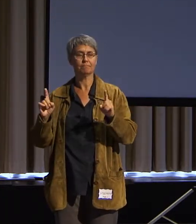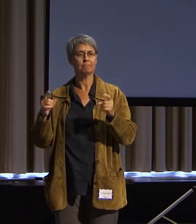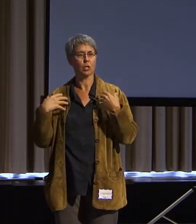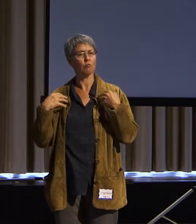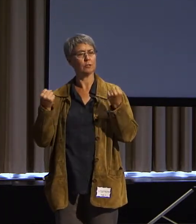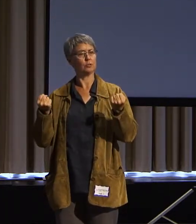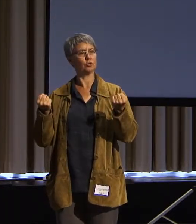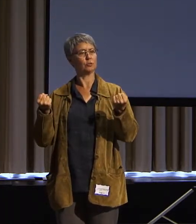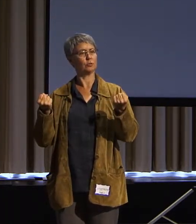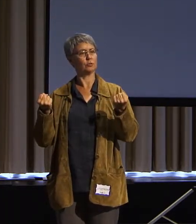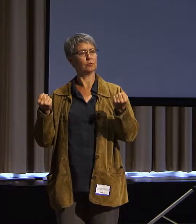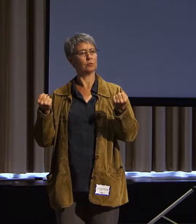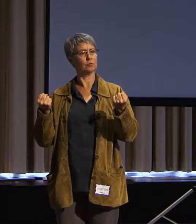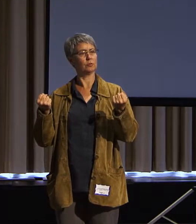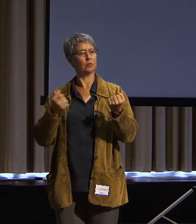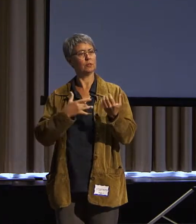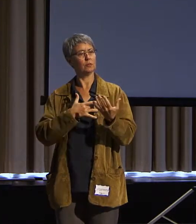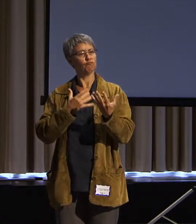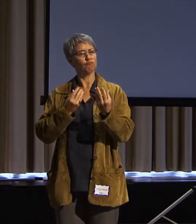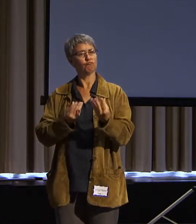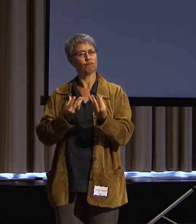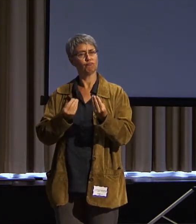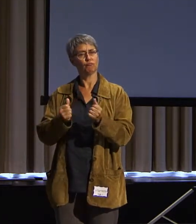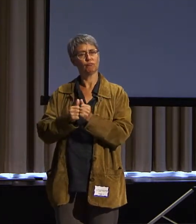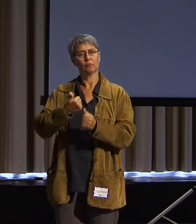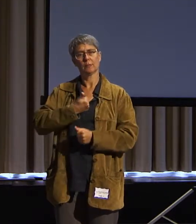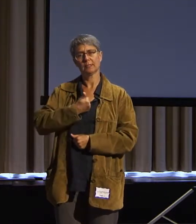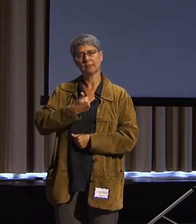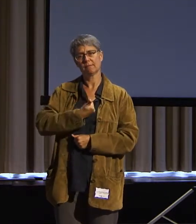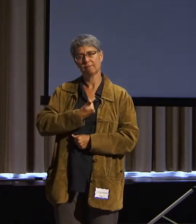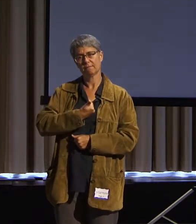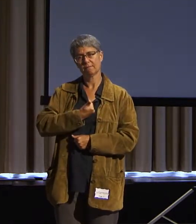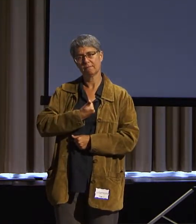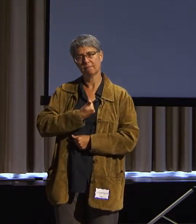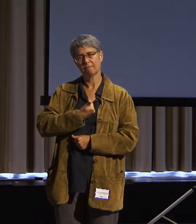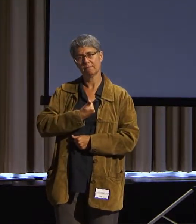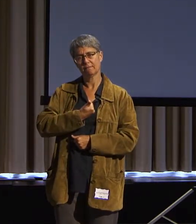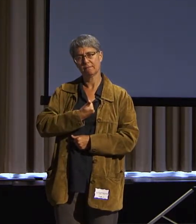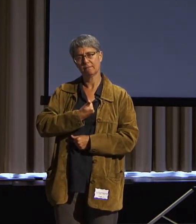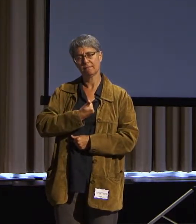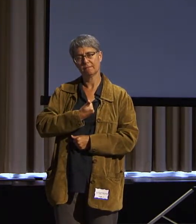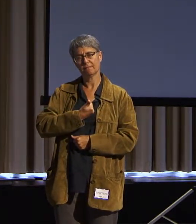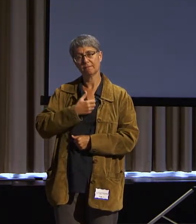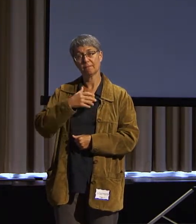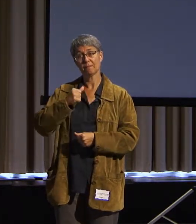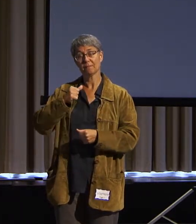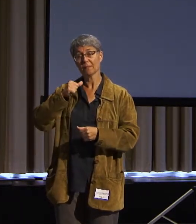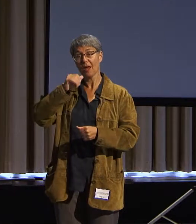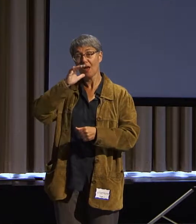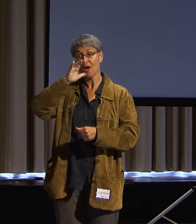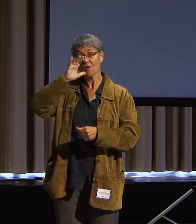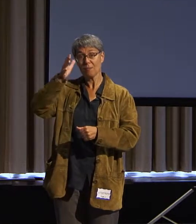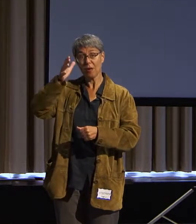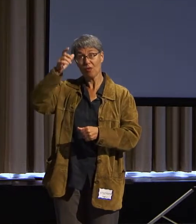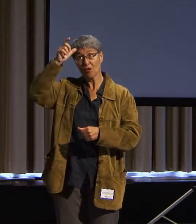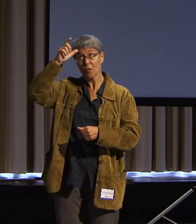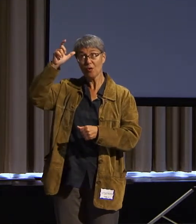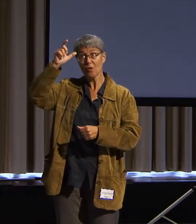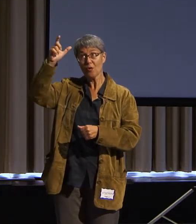be gentle with myself. Grandmother Moon sat veiled in darkness, but she burst out reborn when the timing was